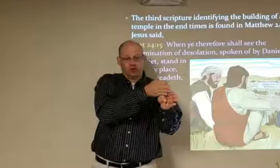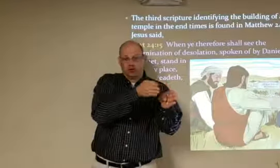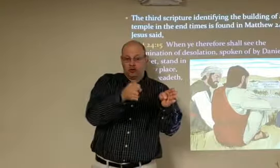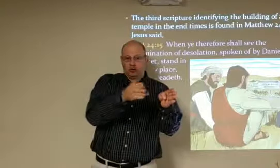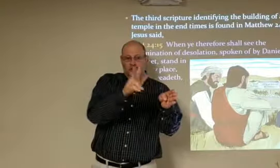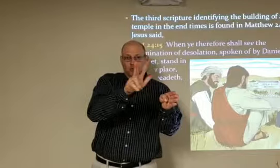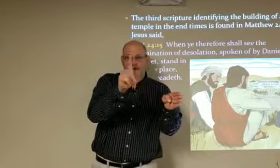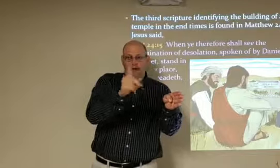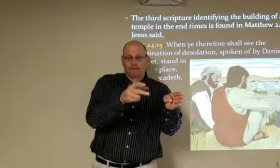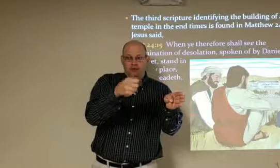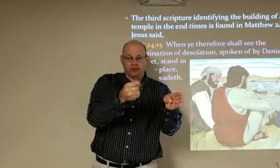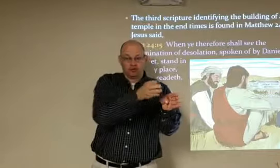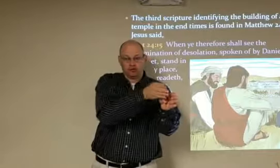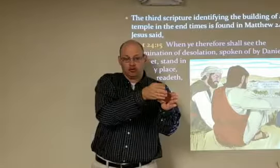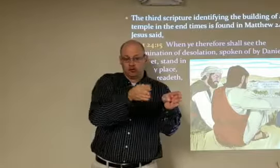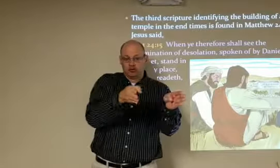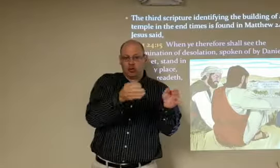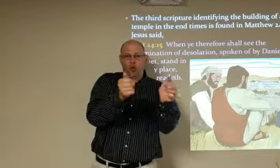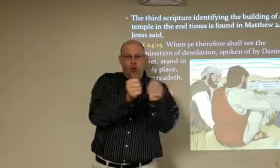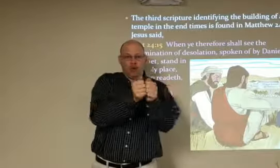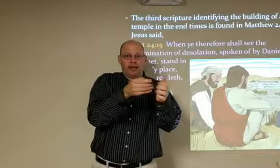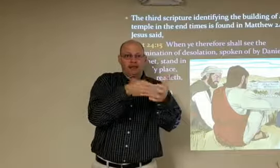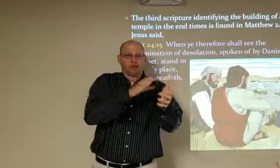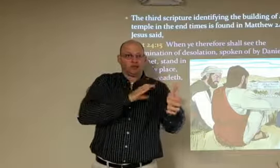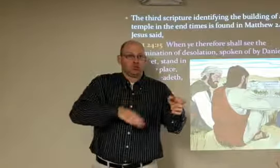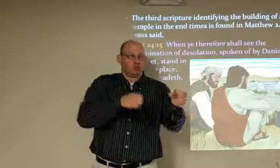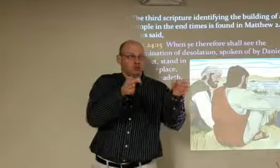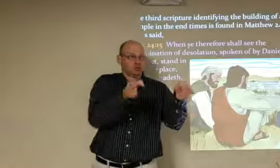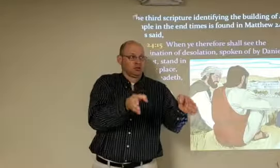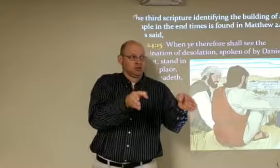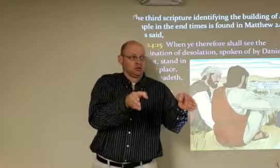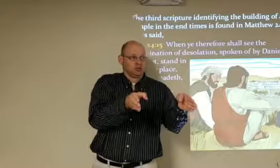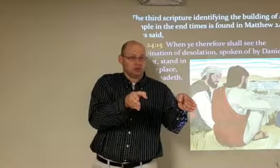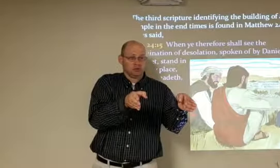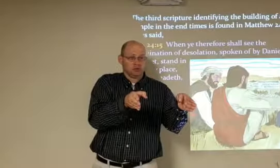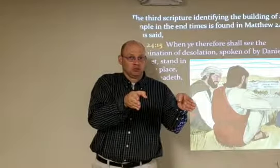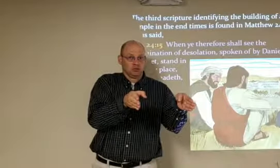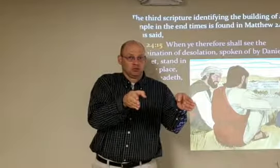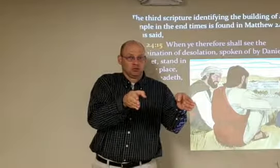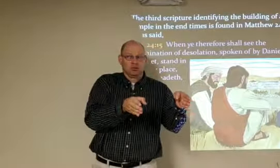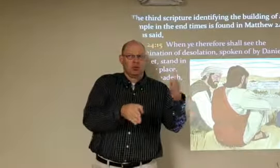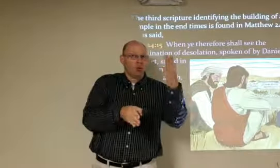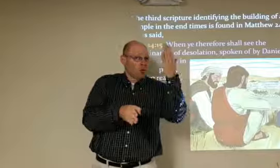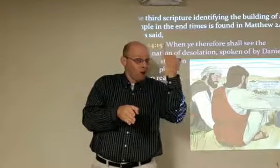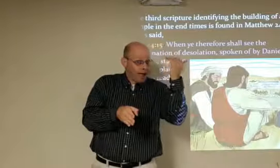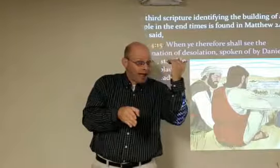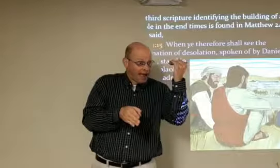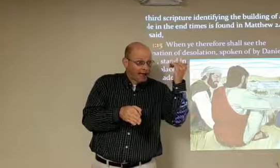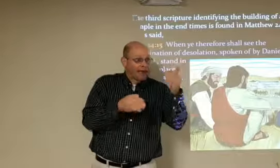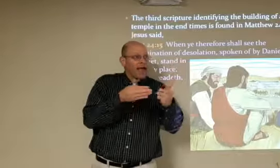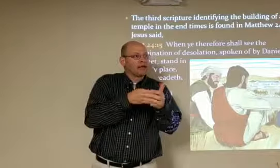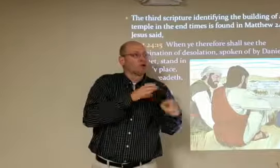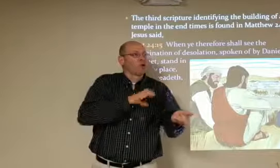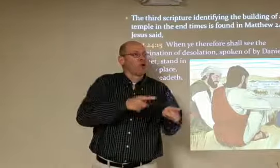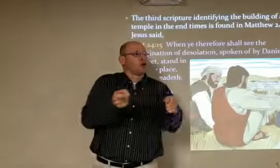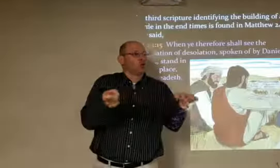We will suffer and go through that persecution for 3.5 years while the Antichrist has taken reign. And why would that